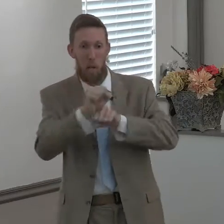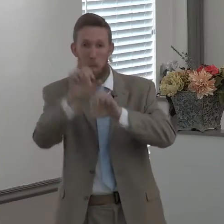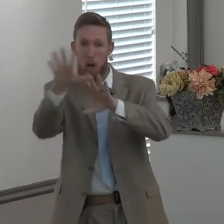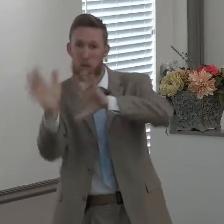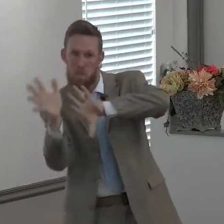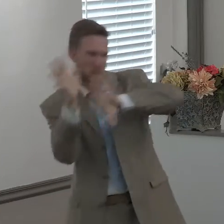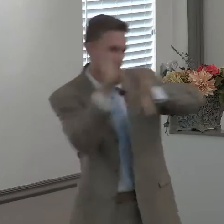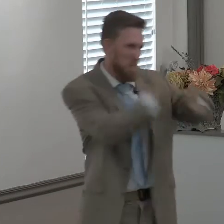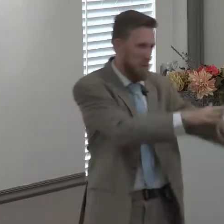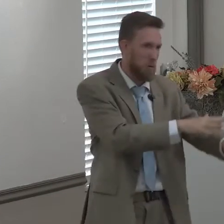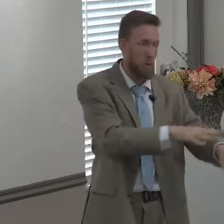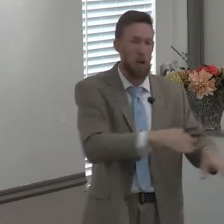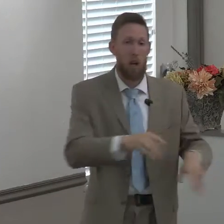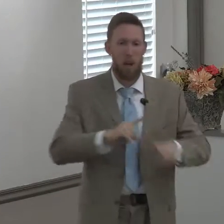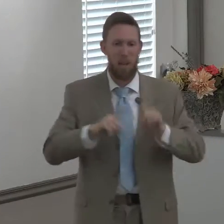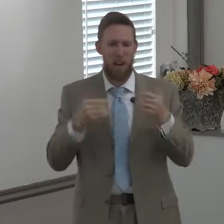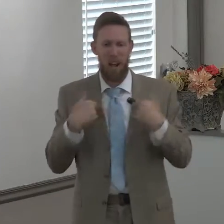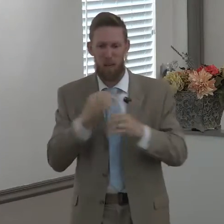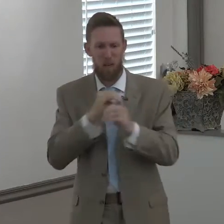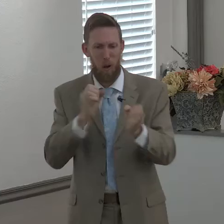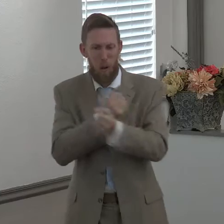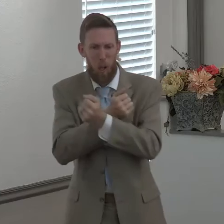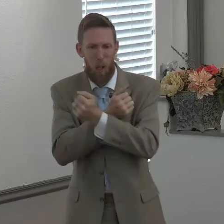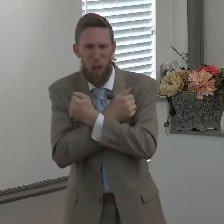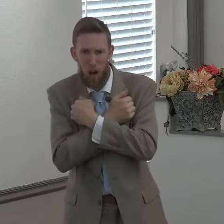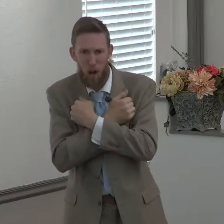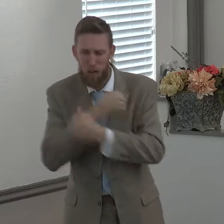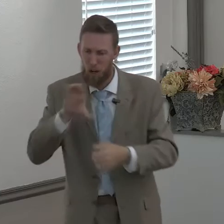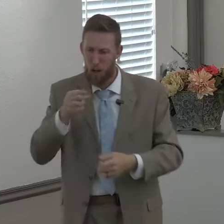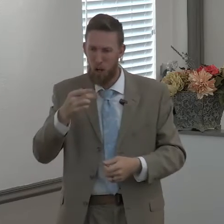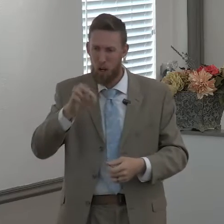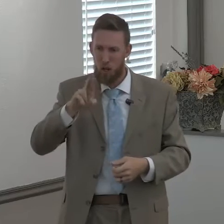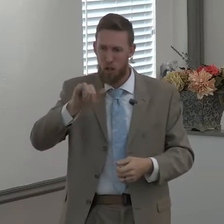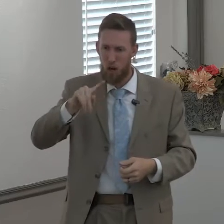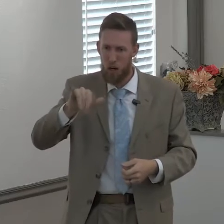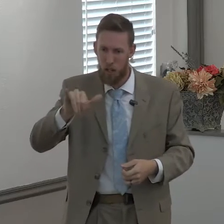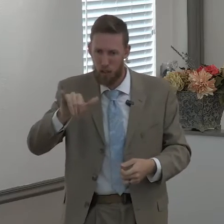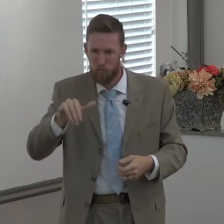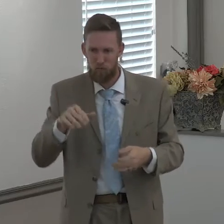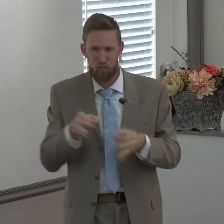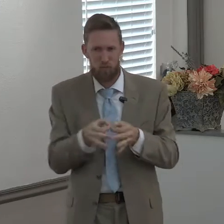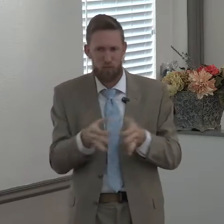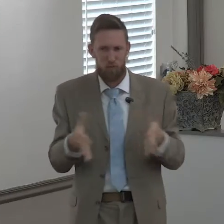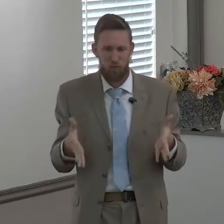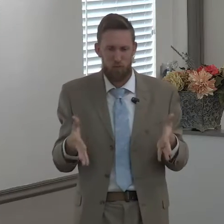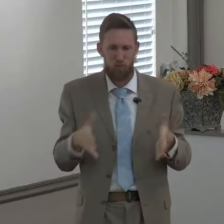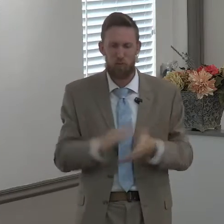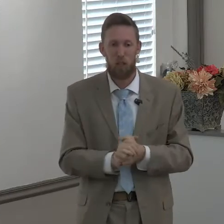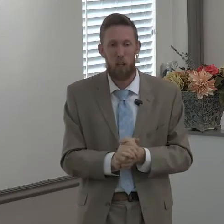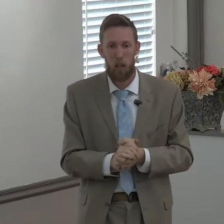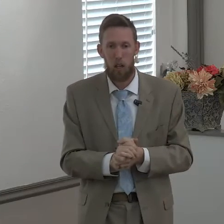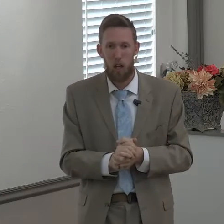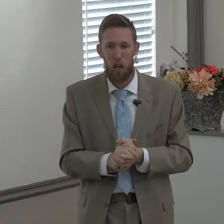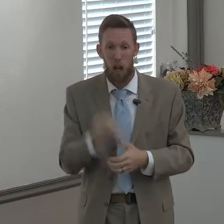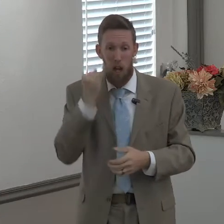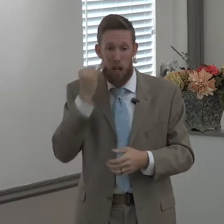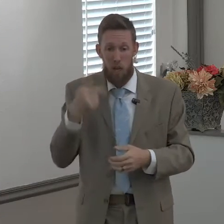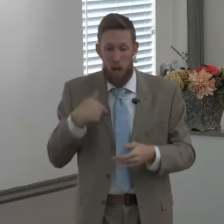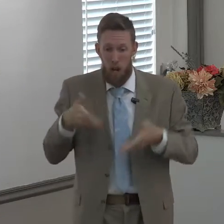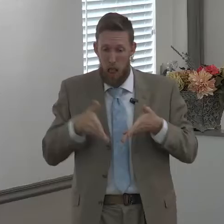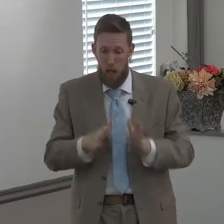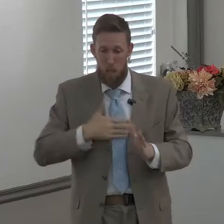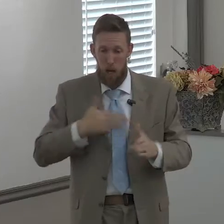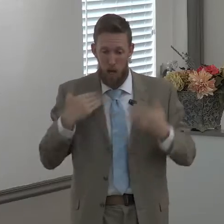all knowledge, and though I have all faith so that I could remove mountains and have not charity, I am